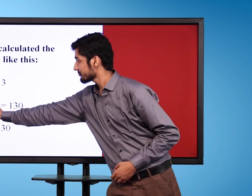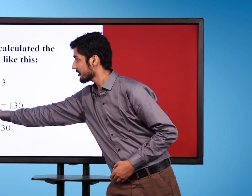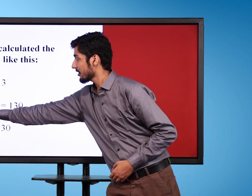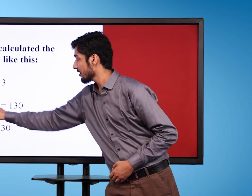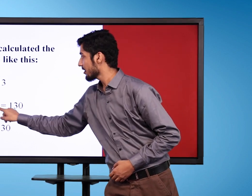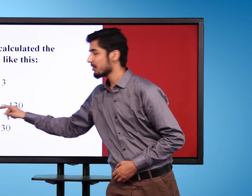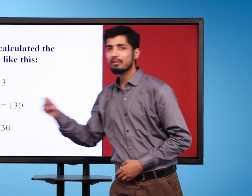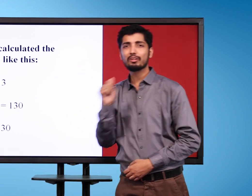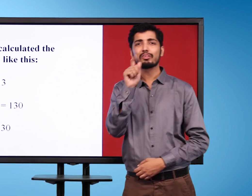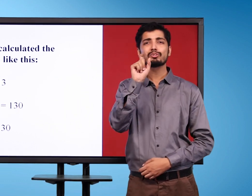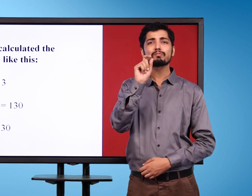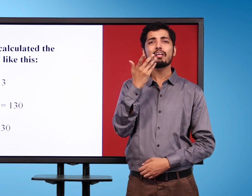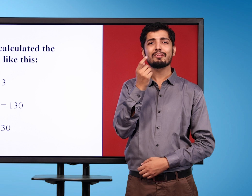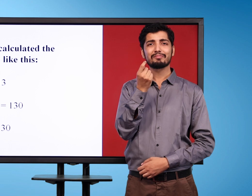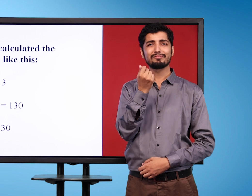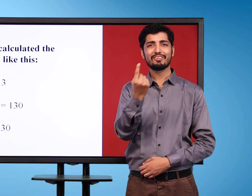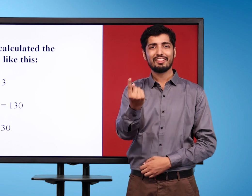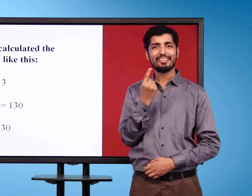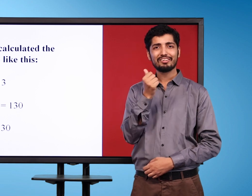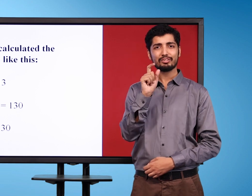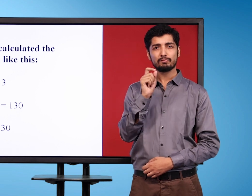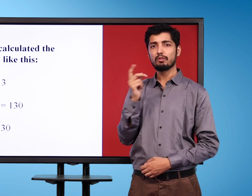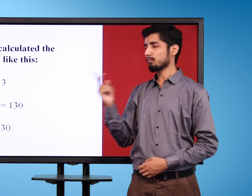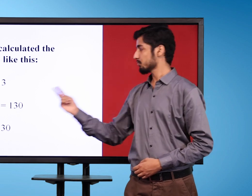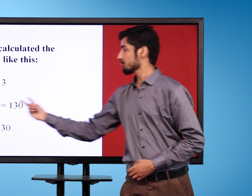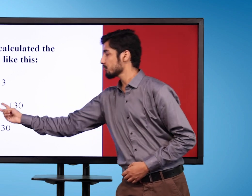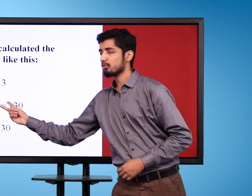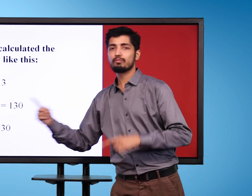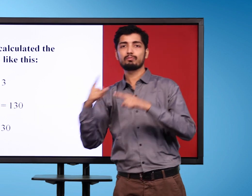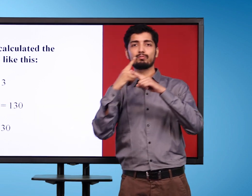And 13 multiplied by 10 is equal to 130.